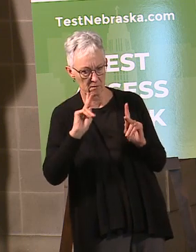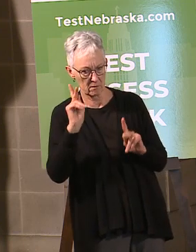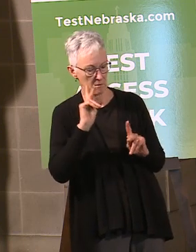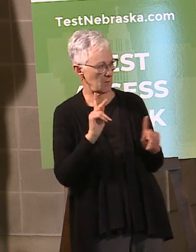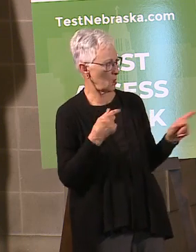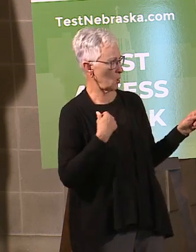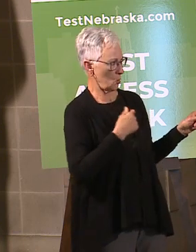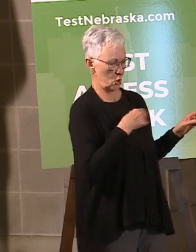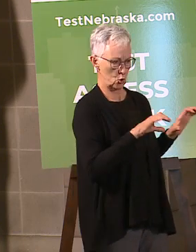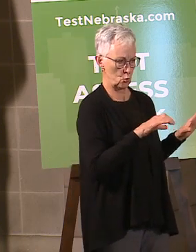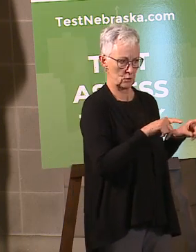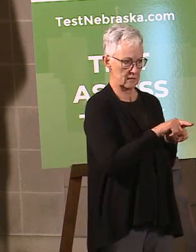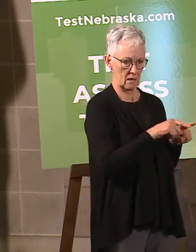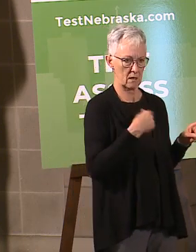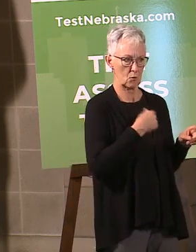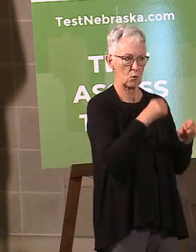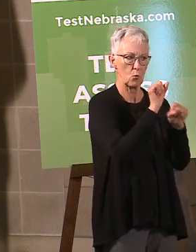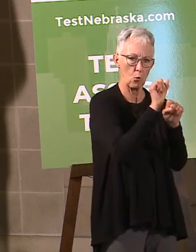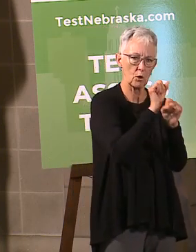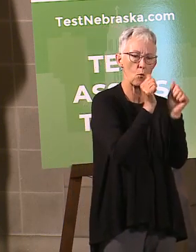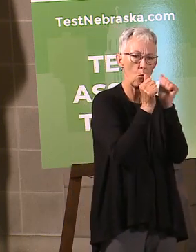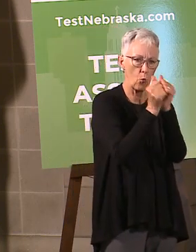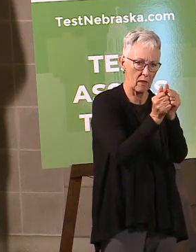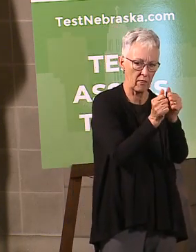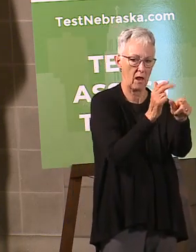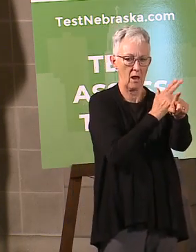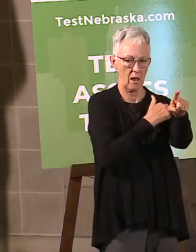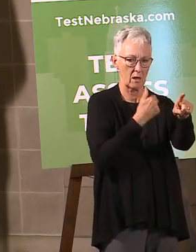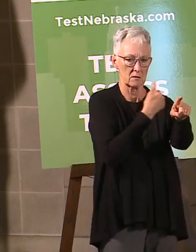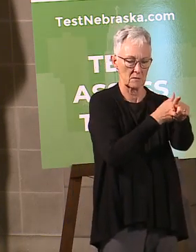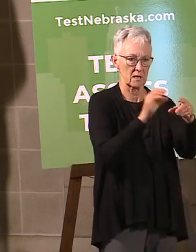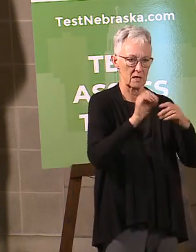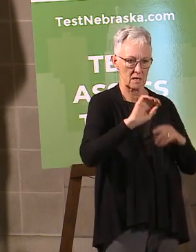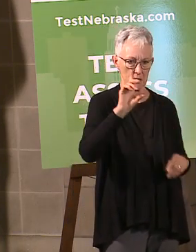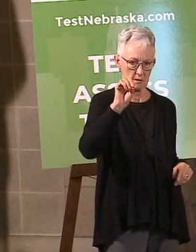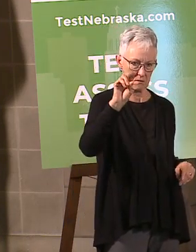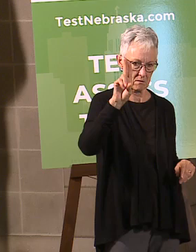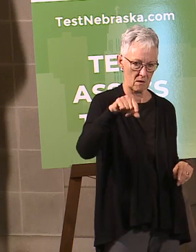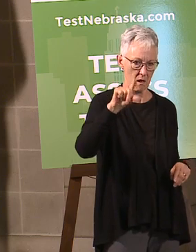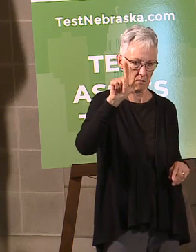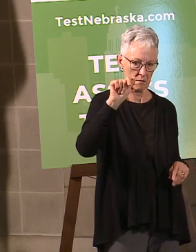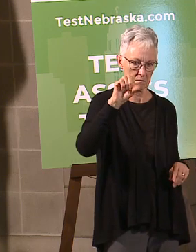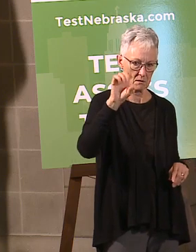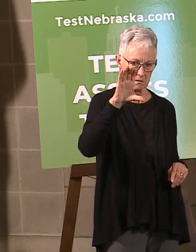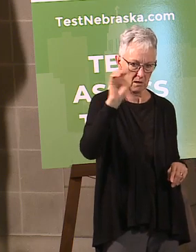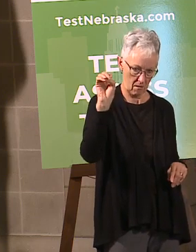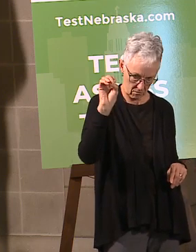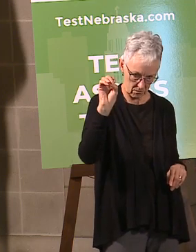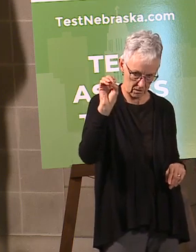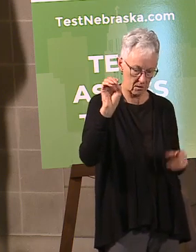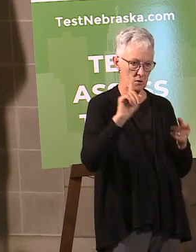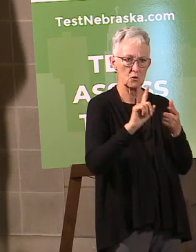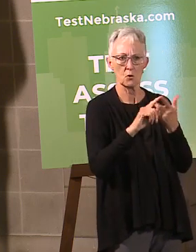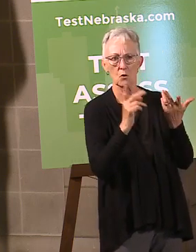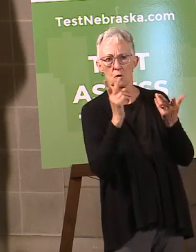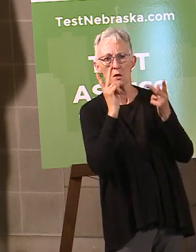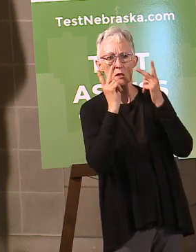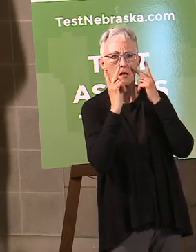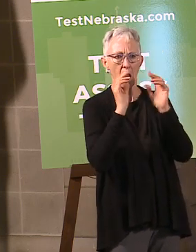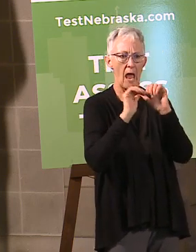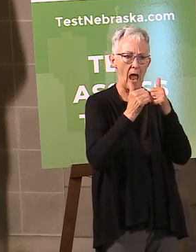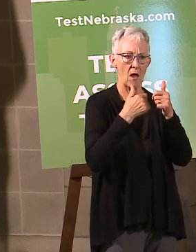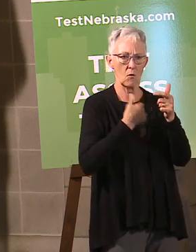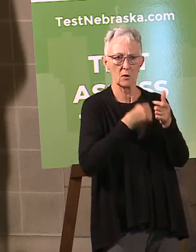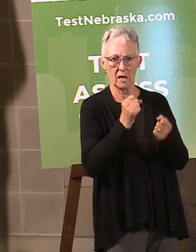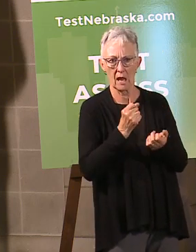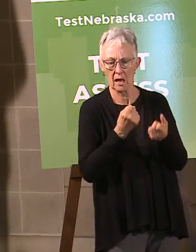system. We want to make sure that we understand all the things that are going on. So for example, and Dr. Antone, I've had this conversation, you might